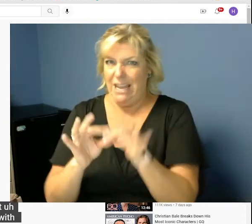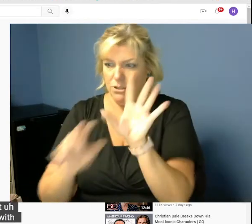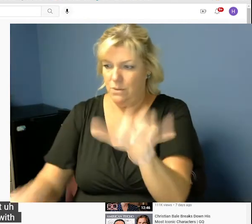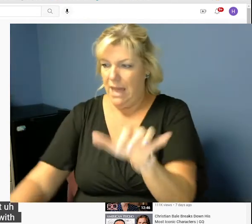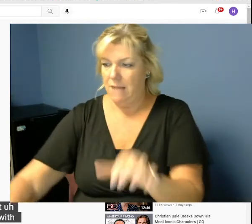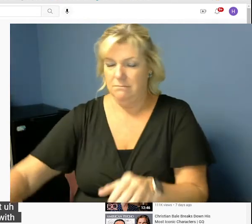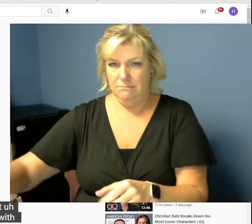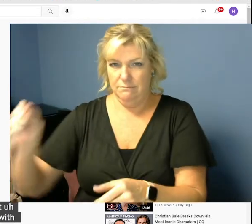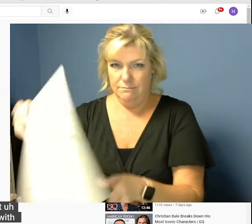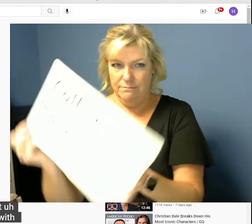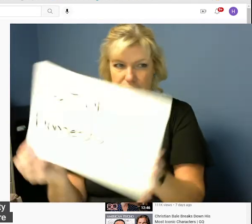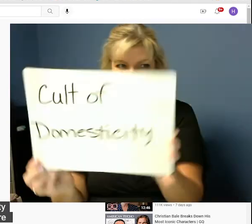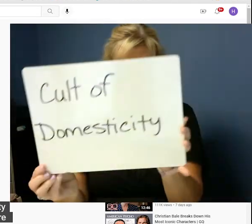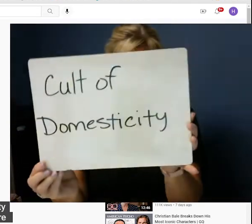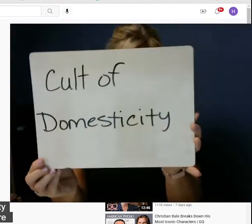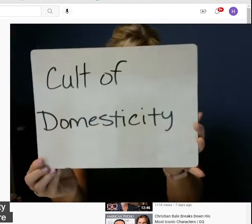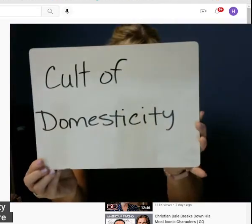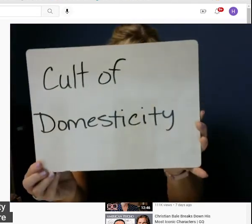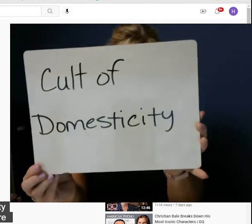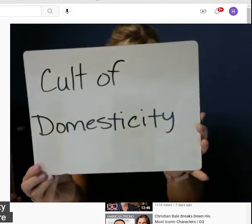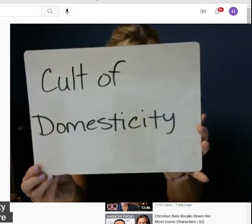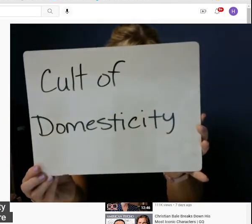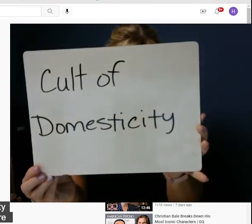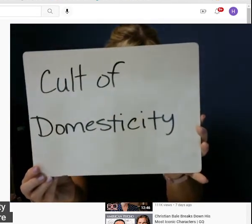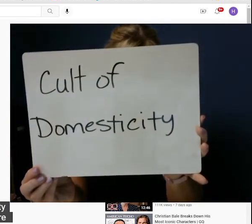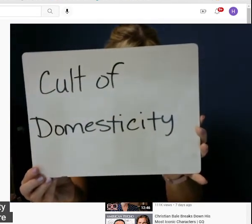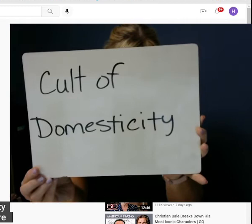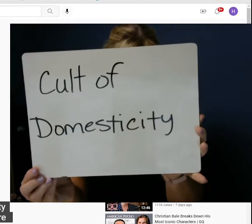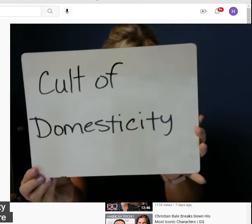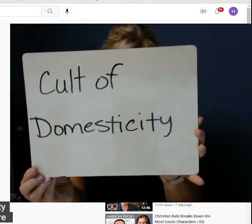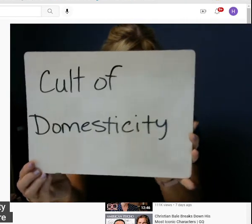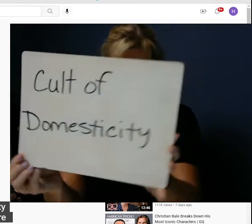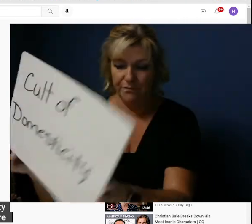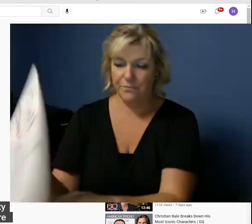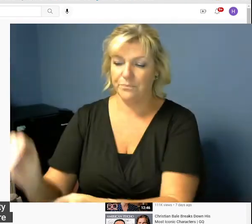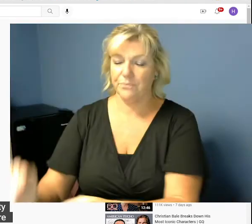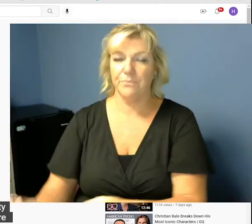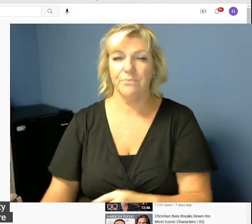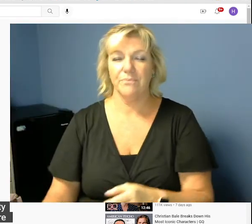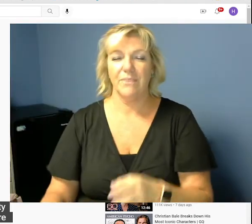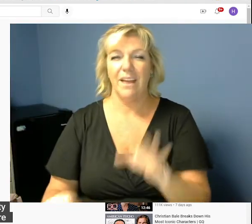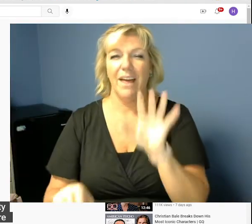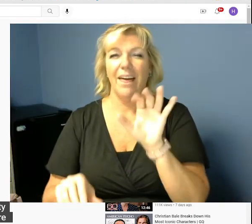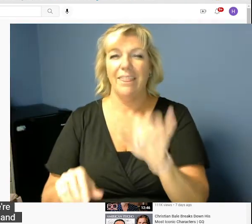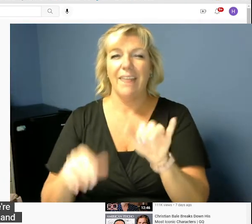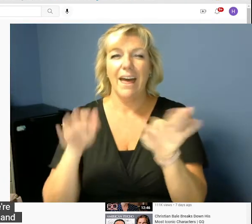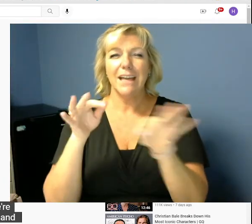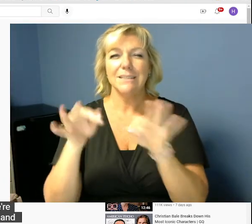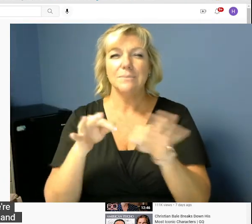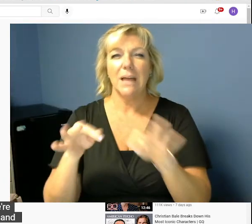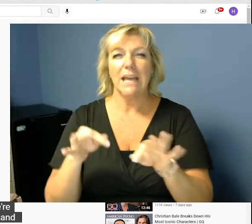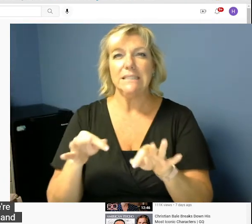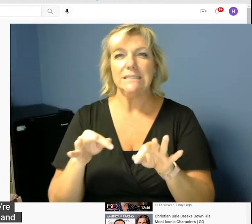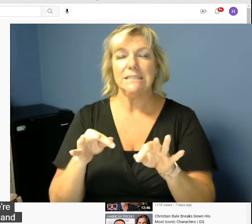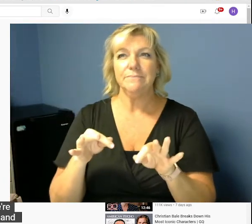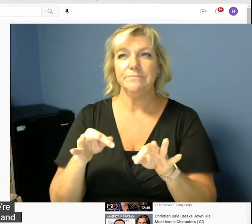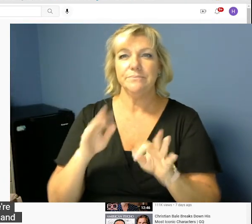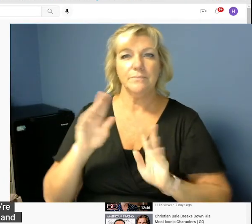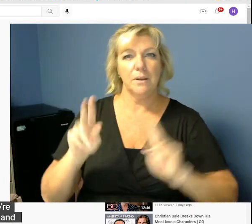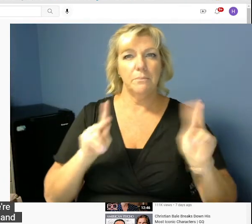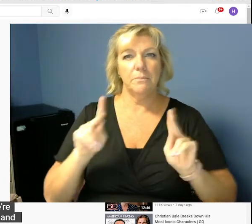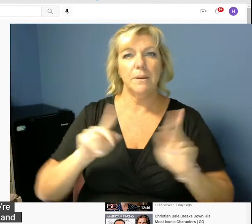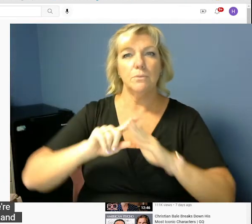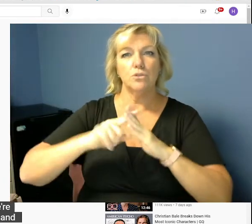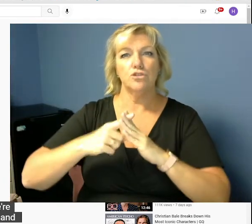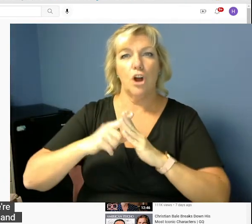motherhood. So we'll end with that discussion of called domesticity in terms of the separate spaces that